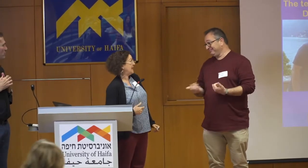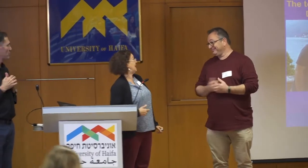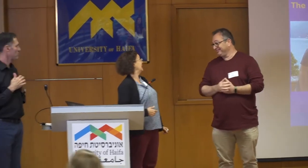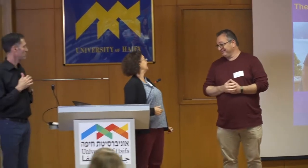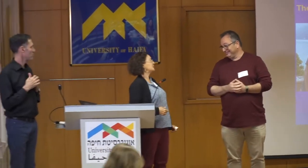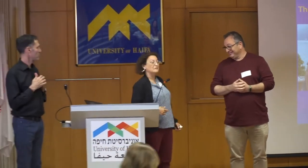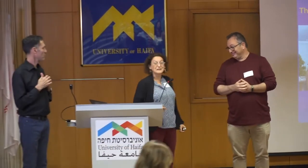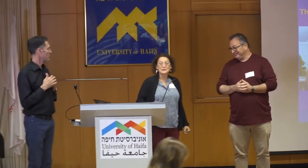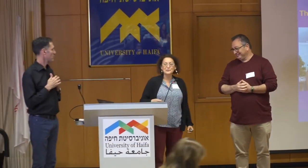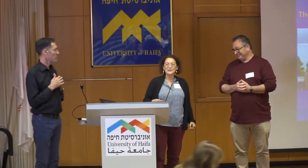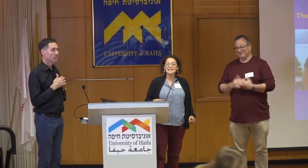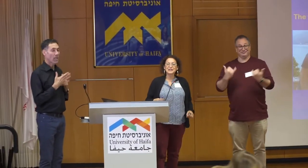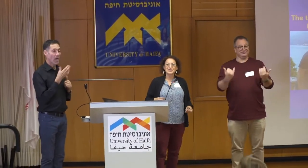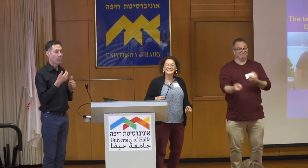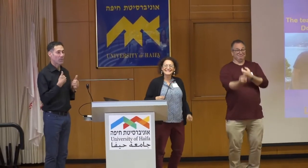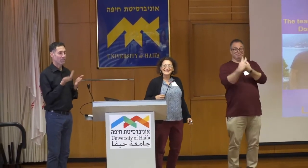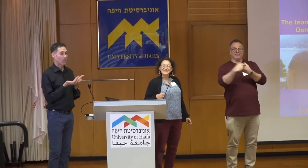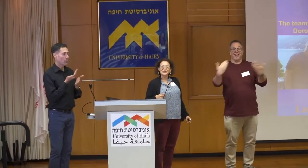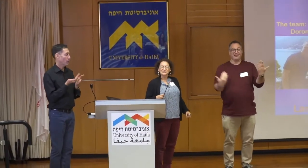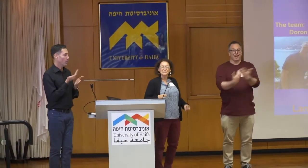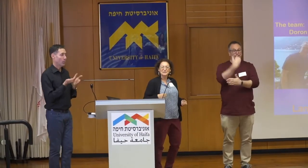And we have a new addition to the group.